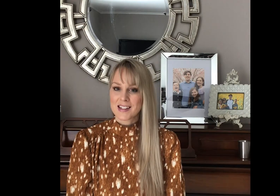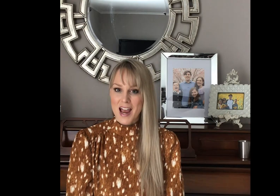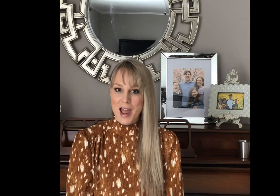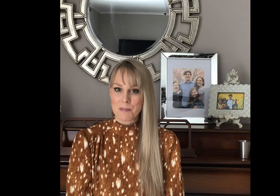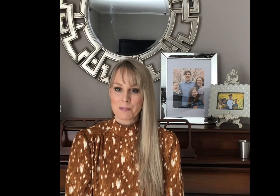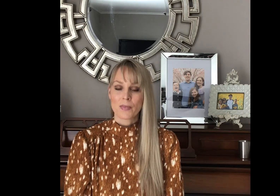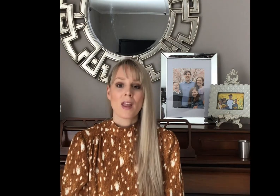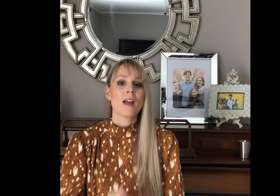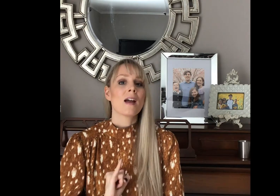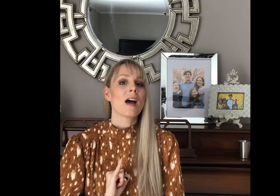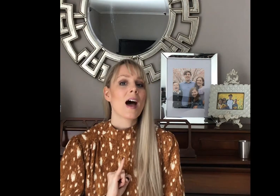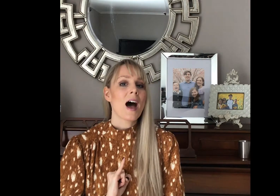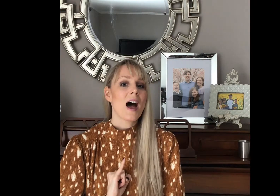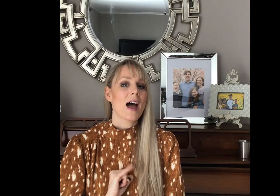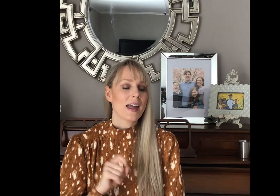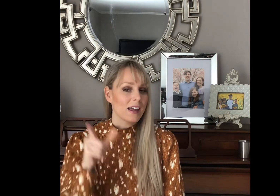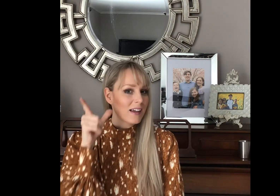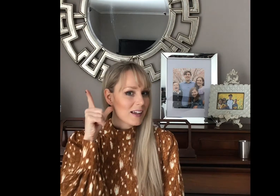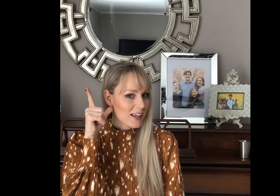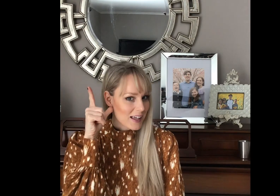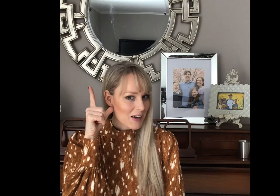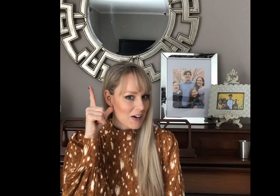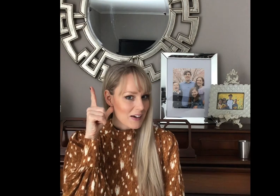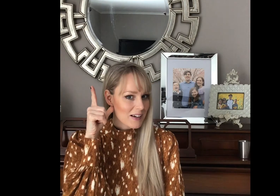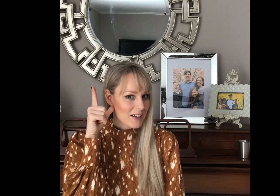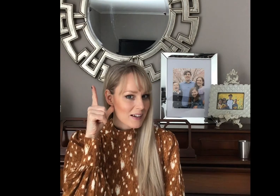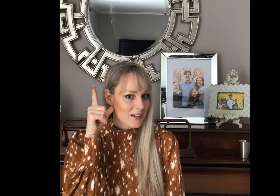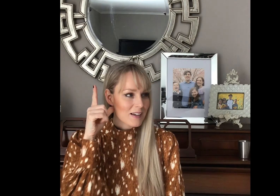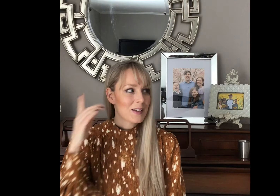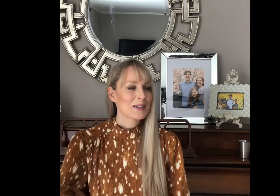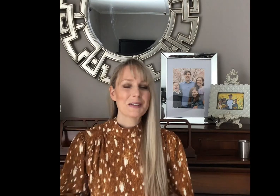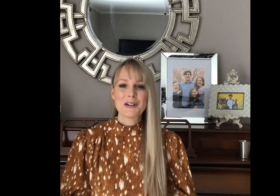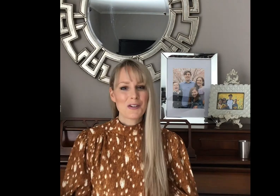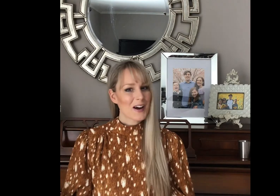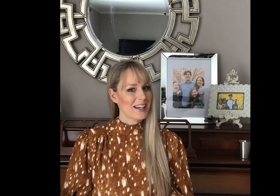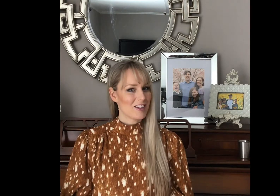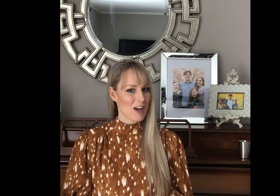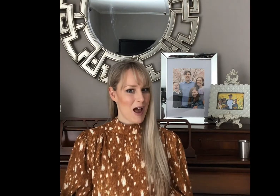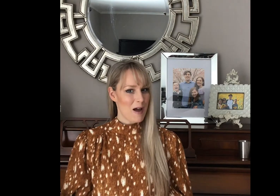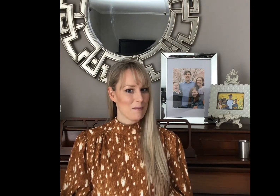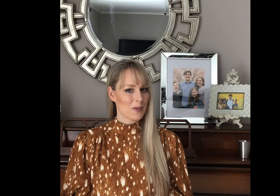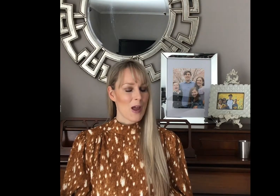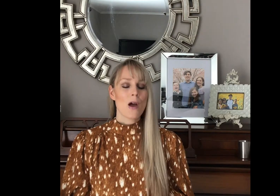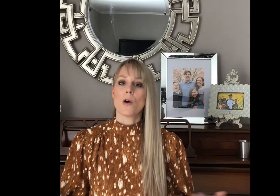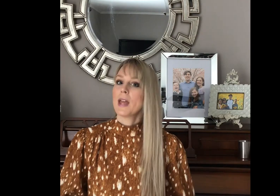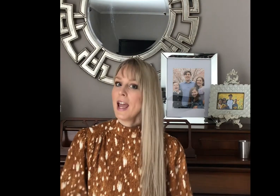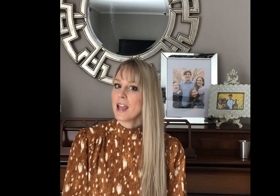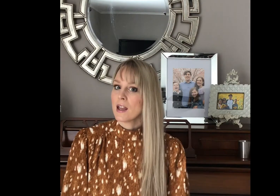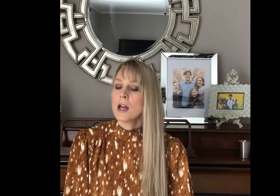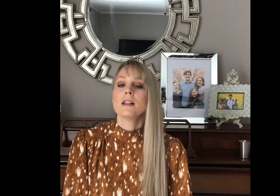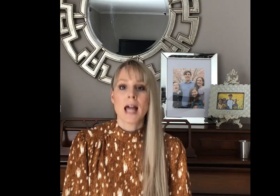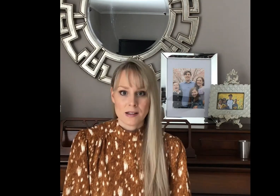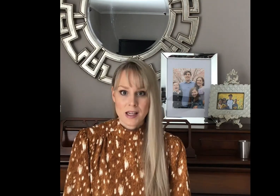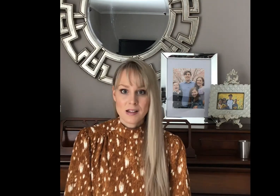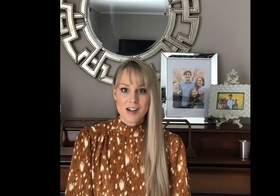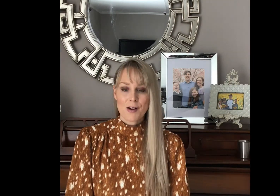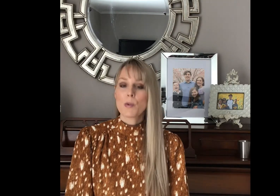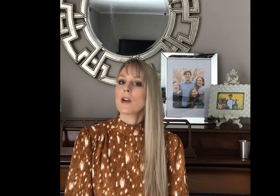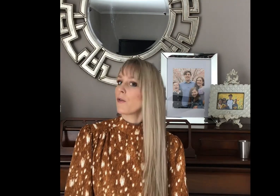time. I hear. Great job. Okay, let's get started with our